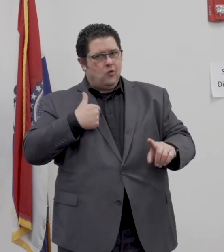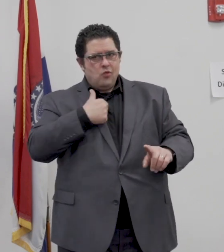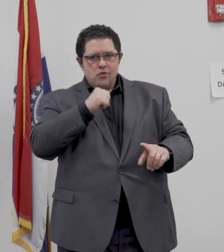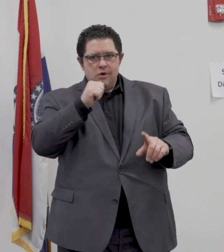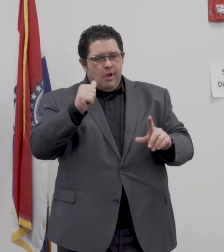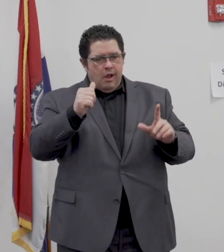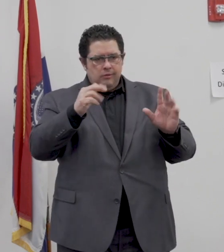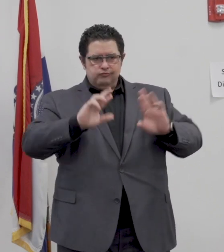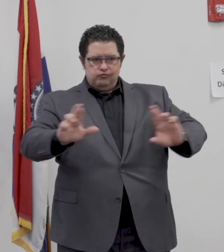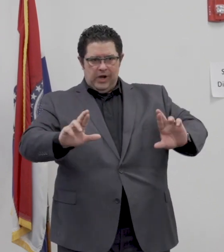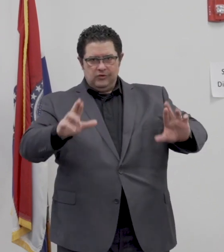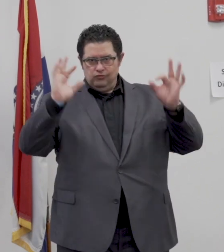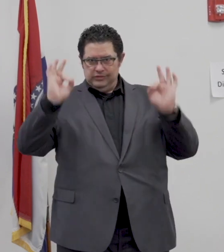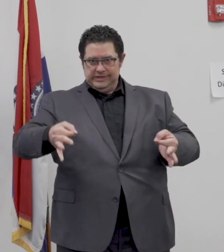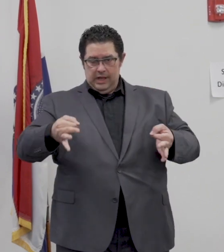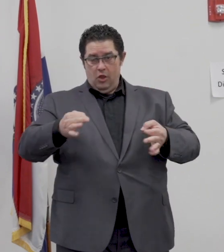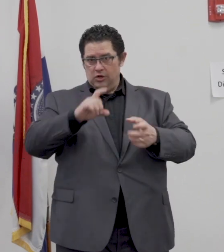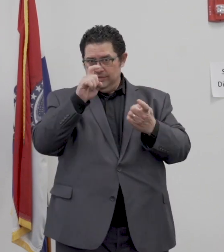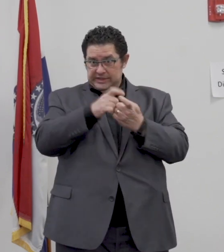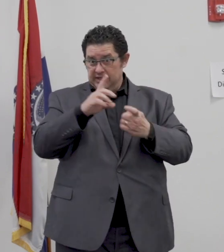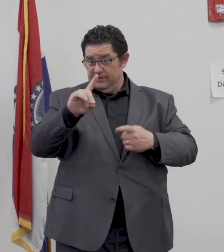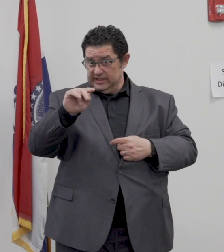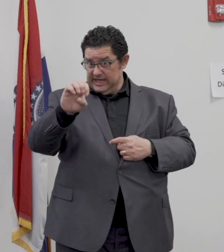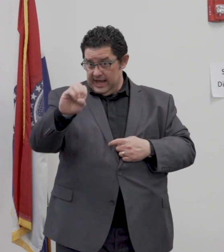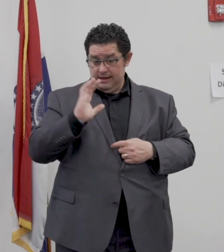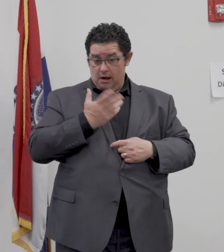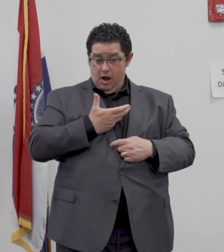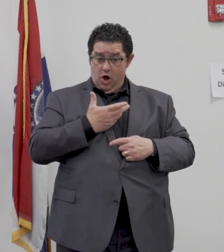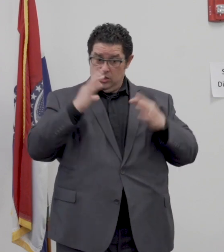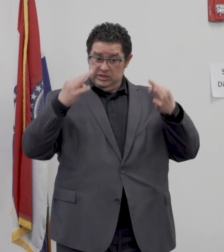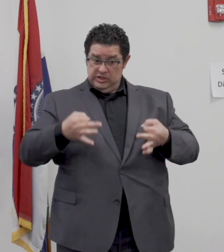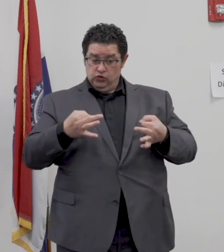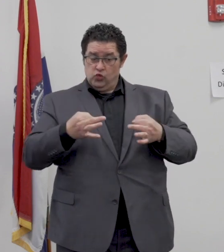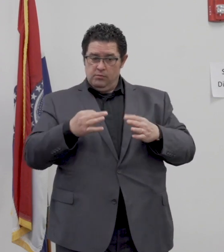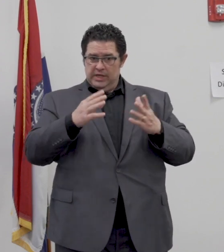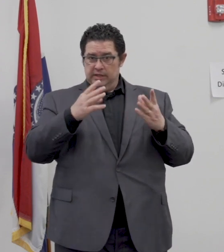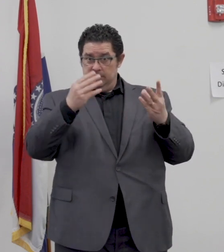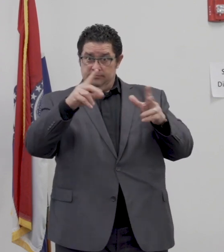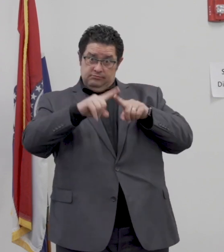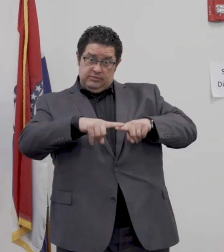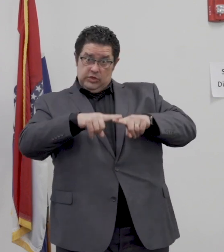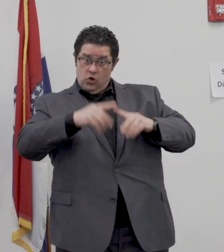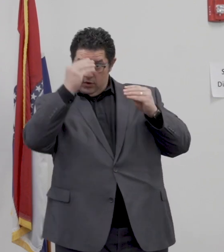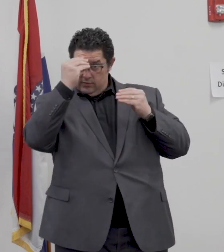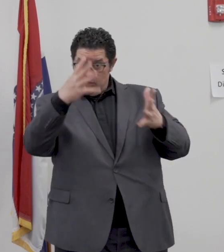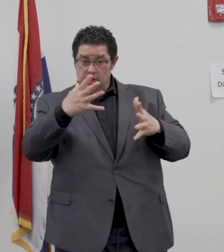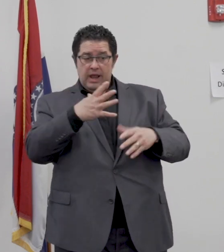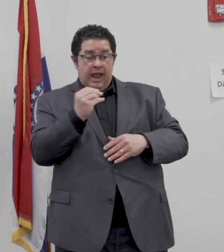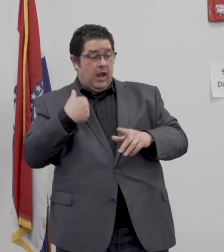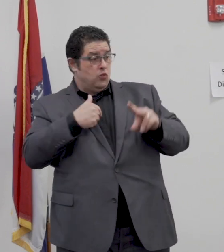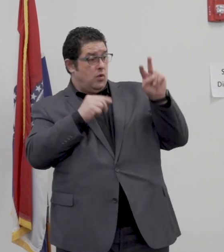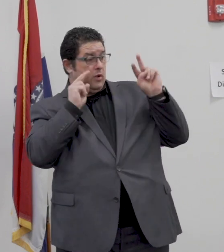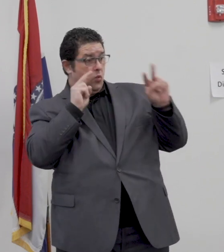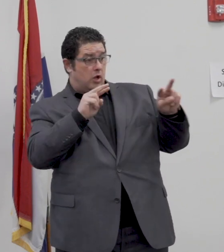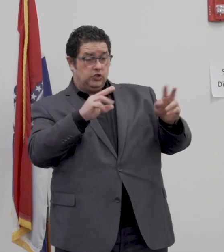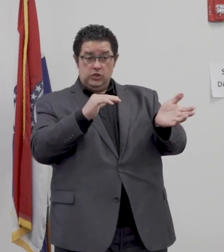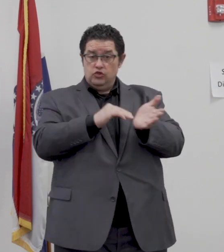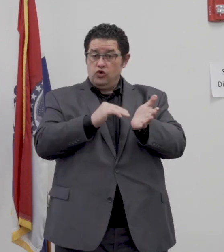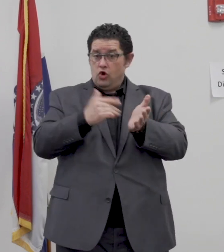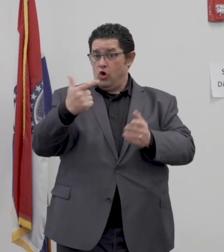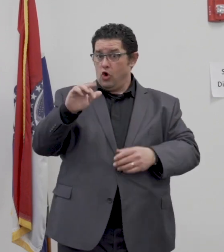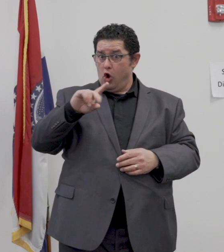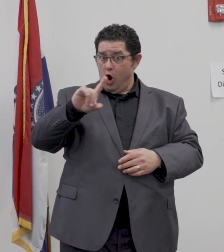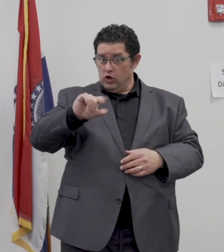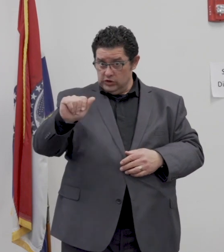date yet. Our decision will be data-driven, and we'll be watching very closely Dr. Garza's report this afternoon of